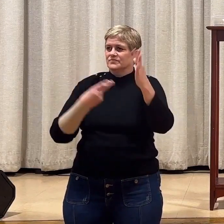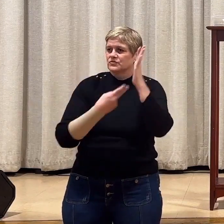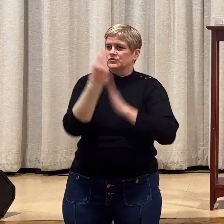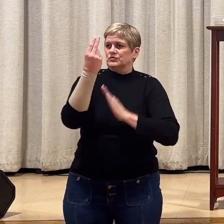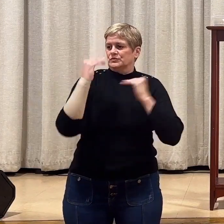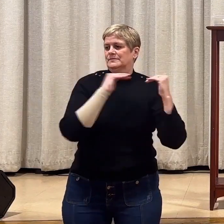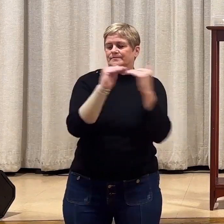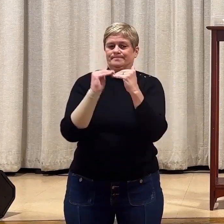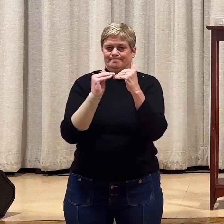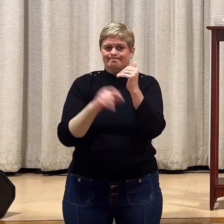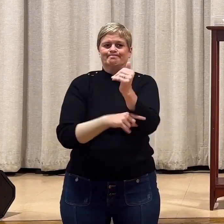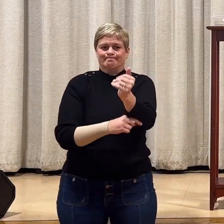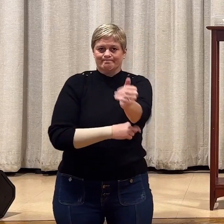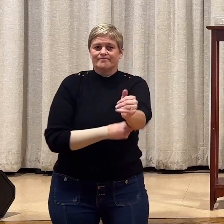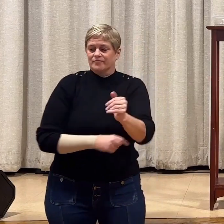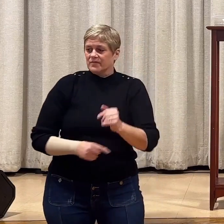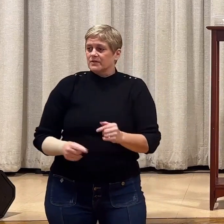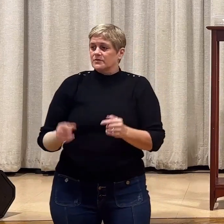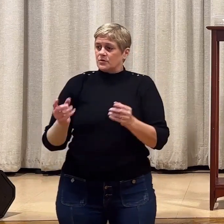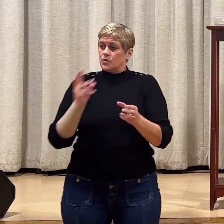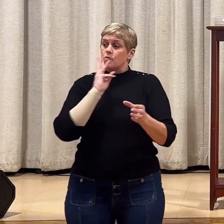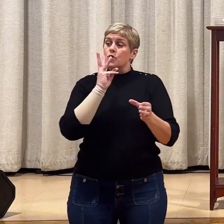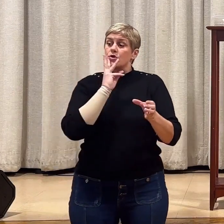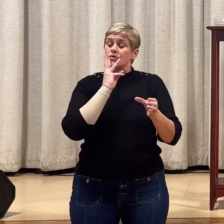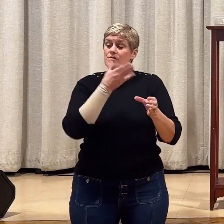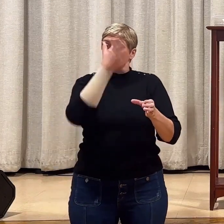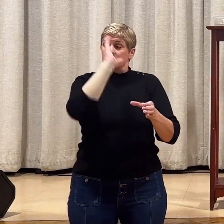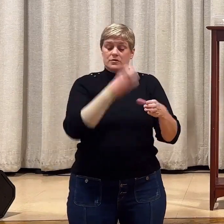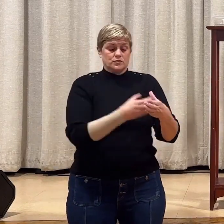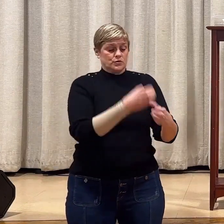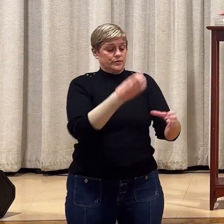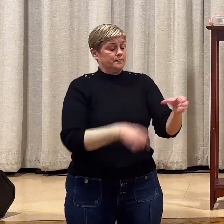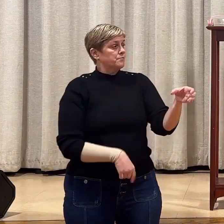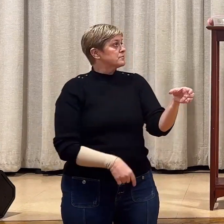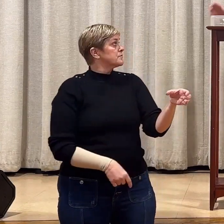and just. And so we take the water of the Word of God